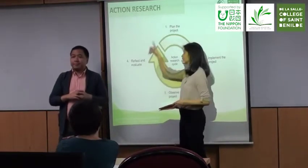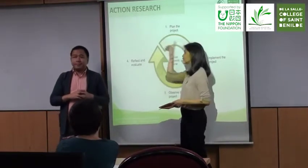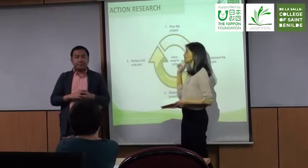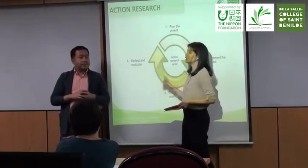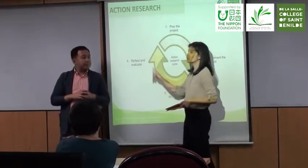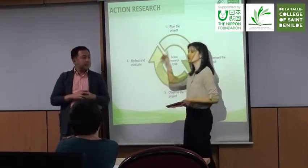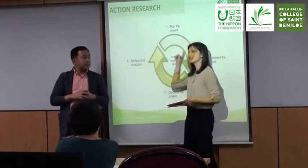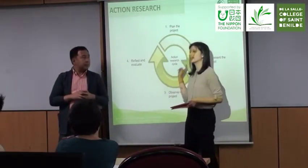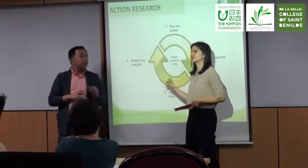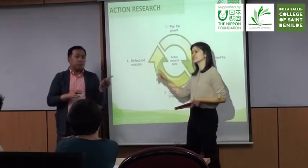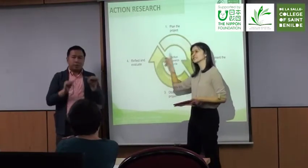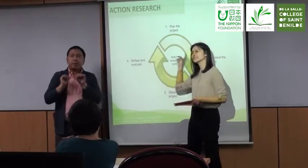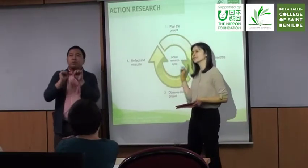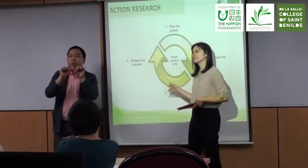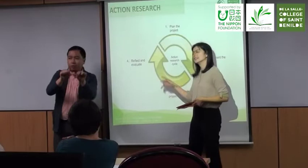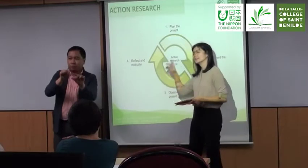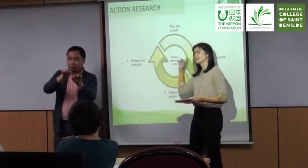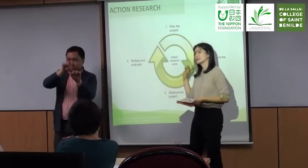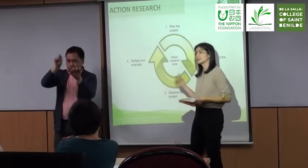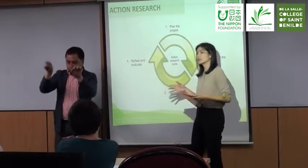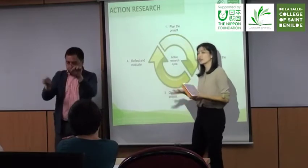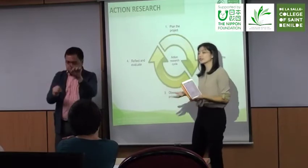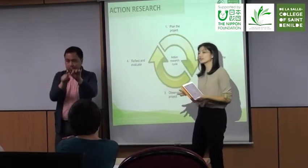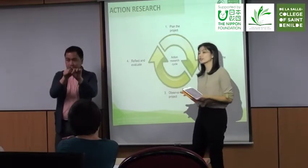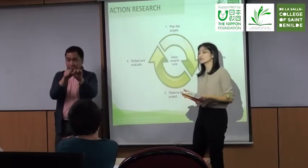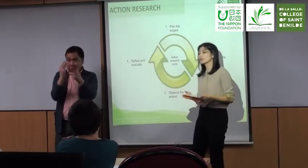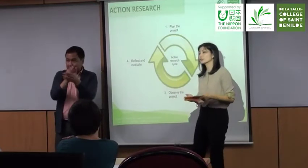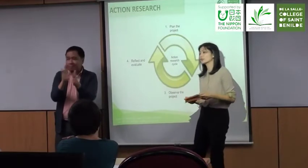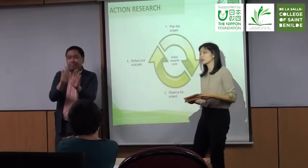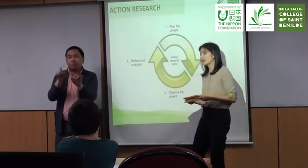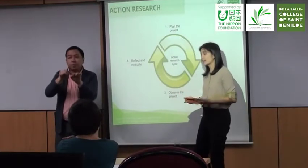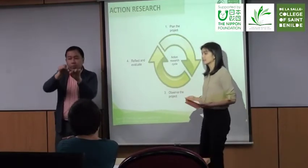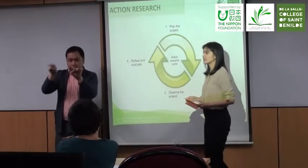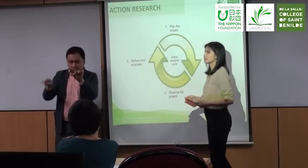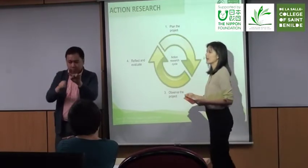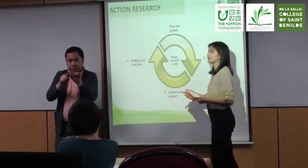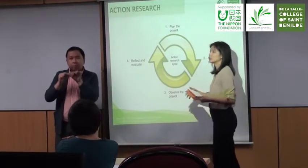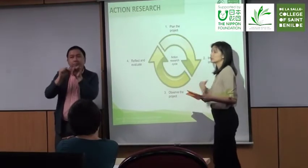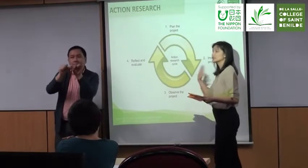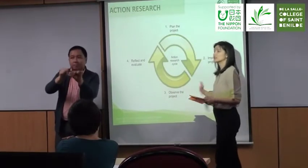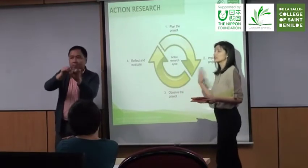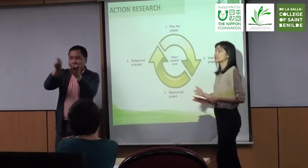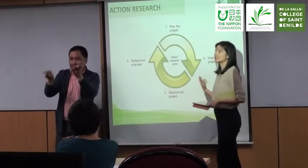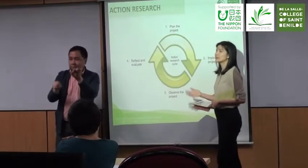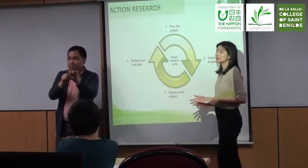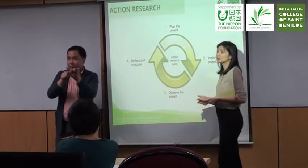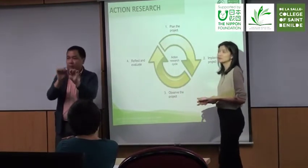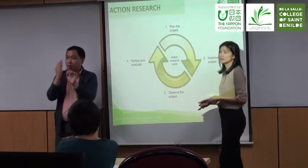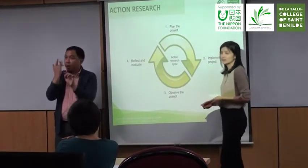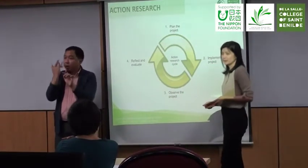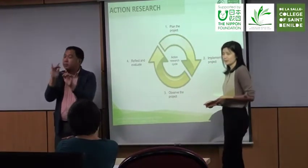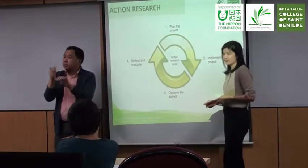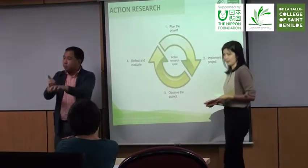And it's a continuous cycle. Because in order for us to improve our practice, we have to continuously